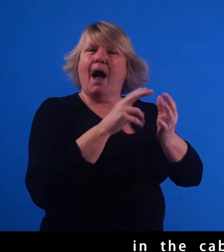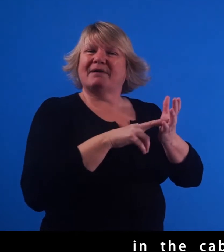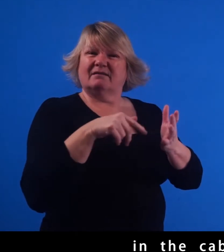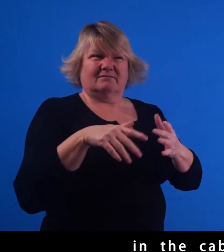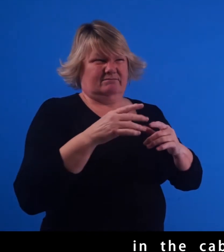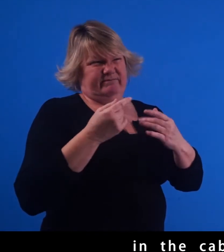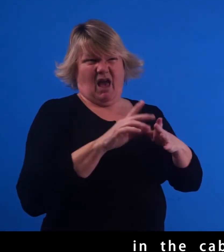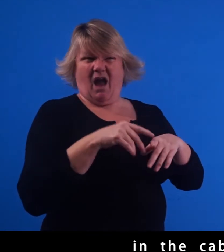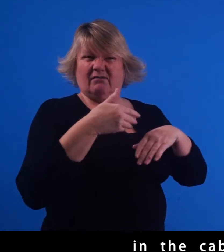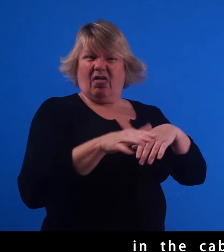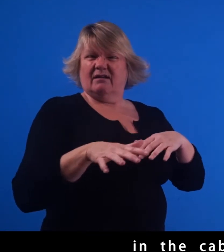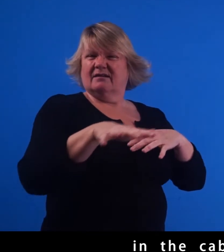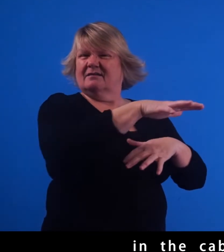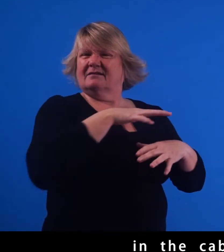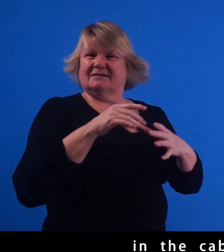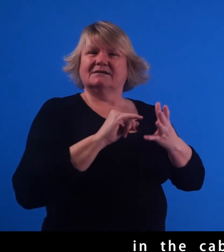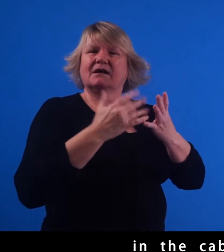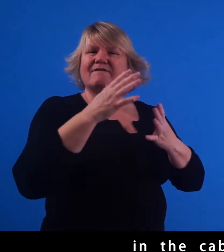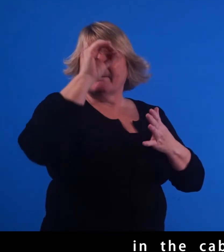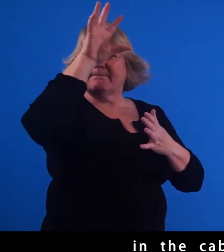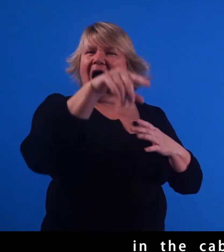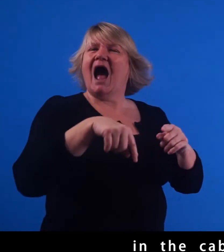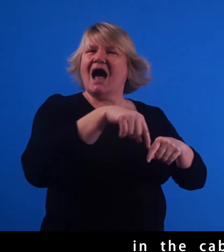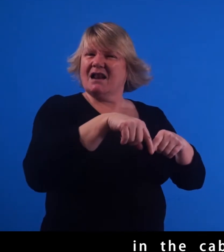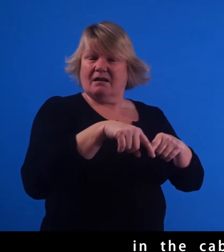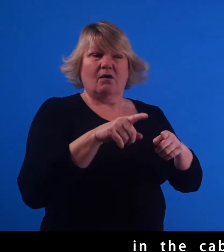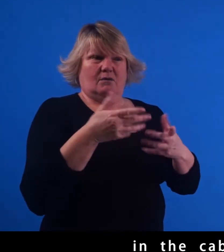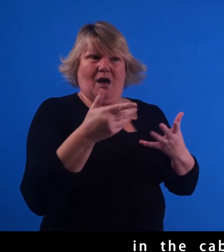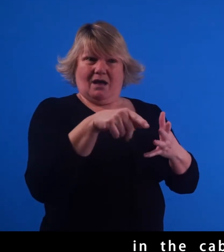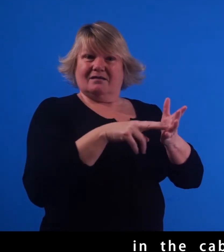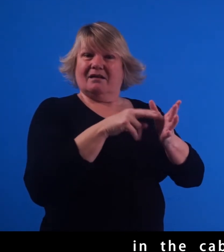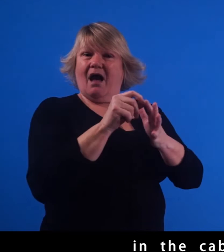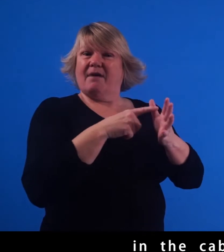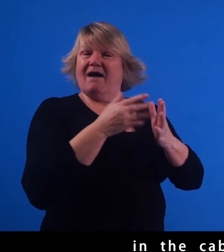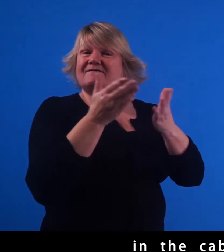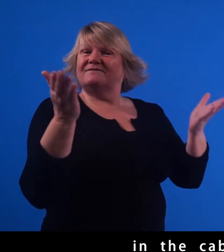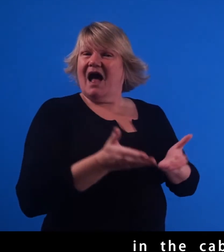in the cabin of a deserted silver mine in the Napa Valley.